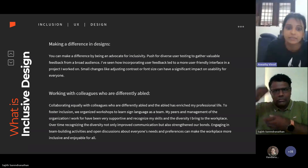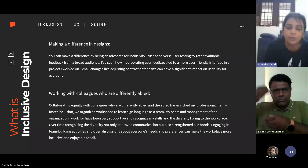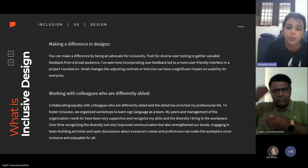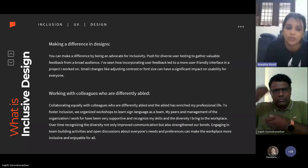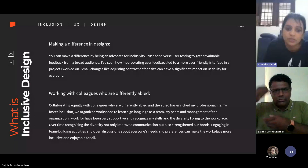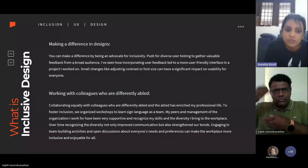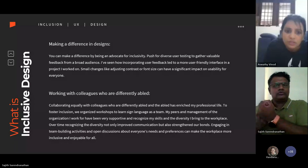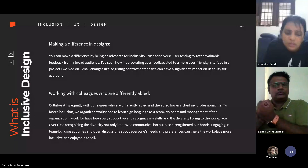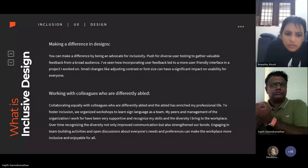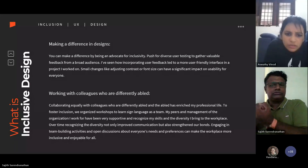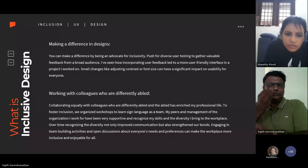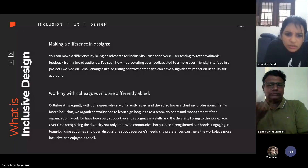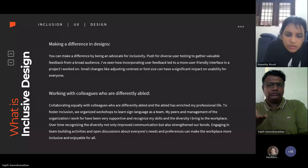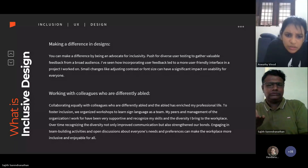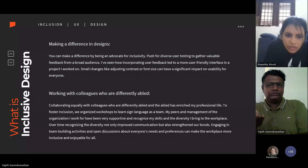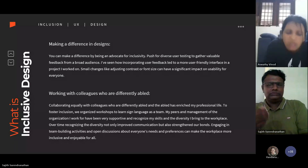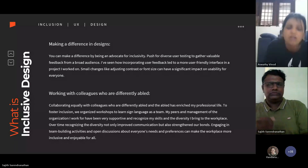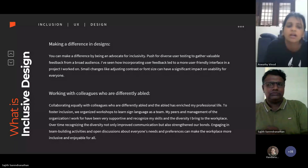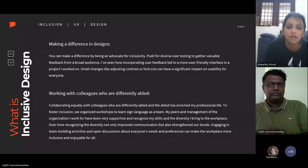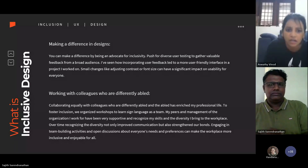Take their support